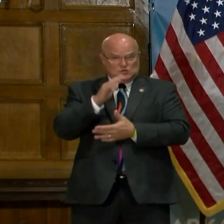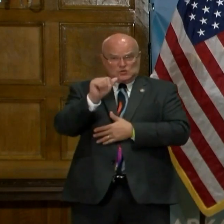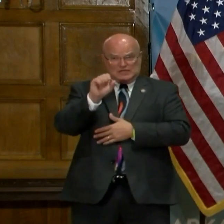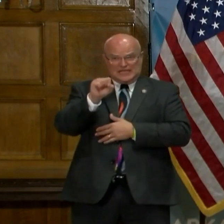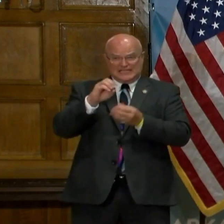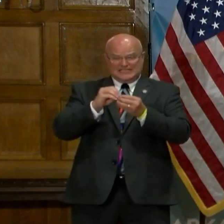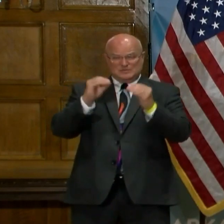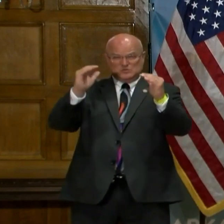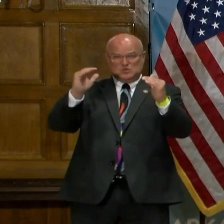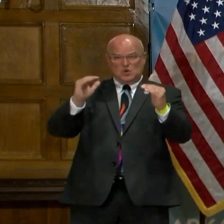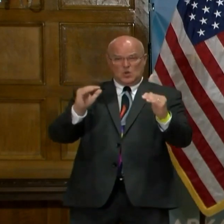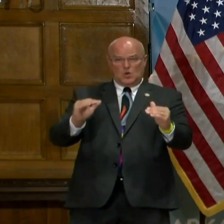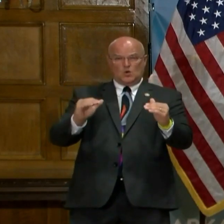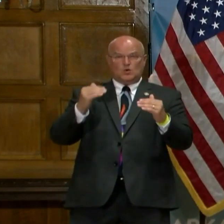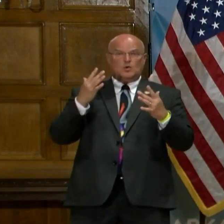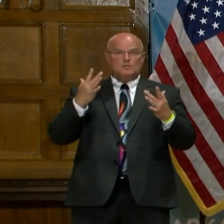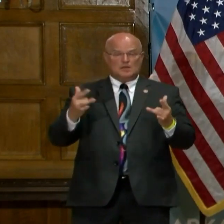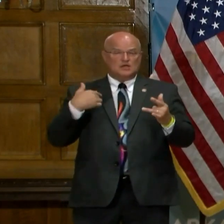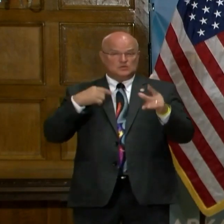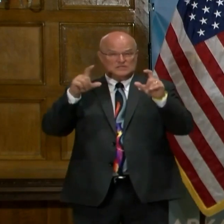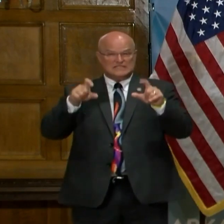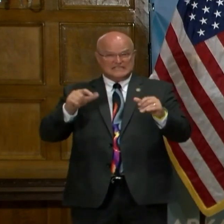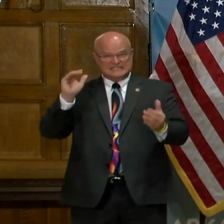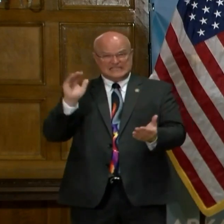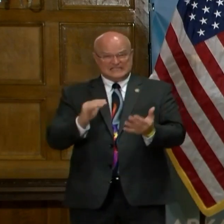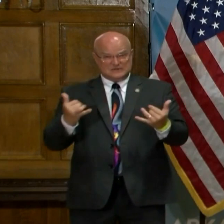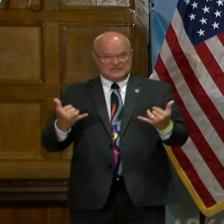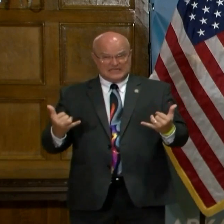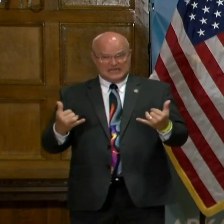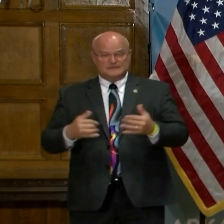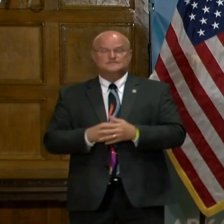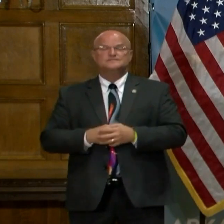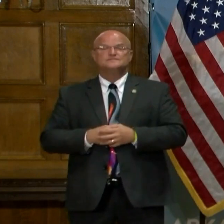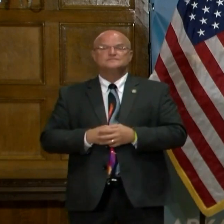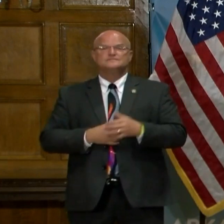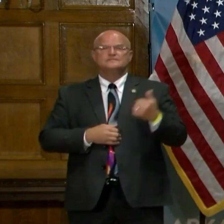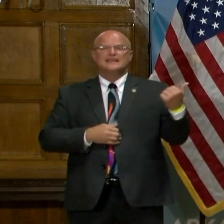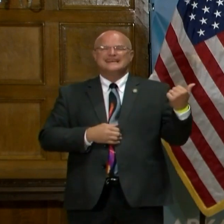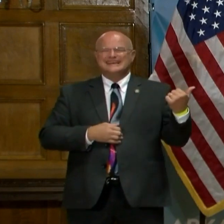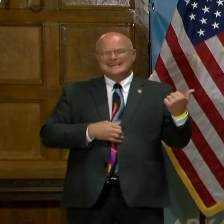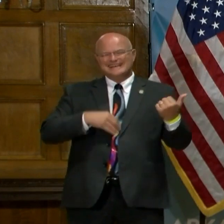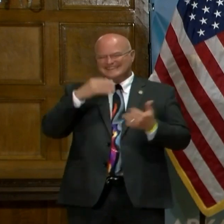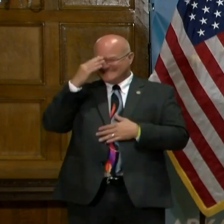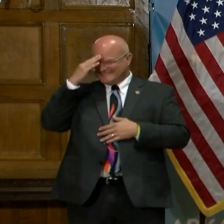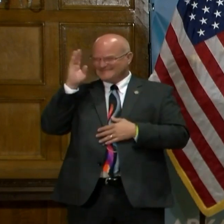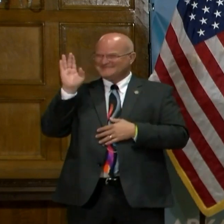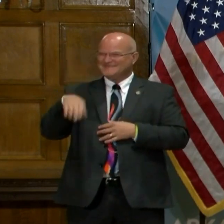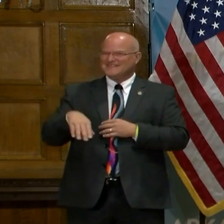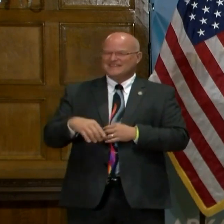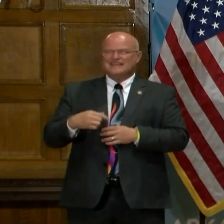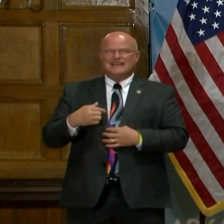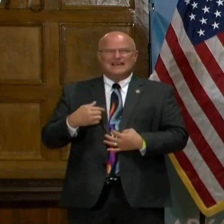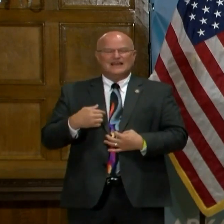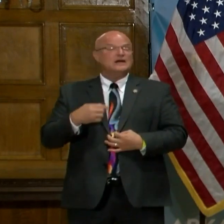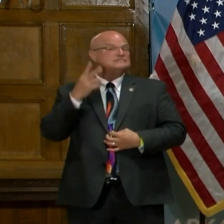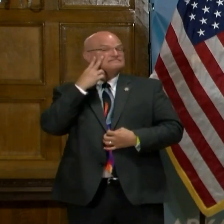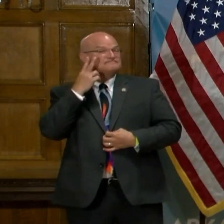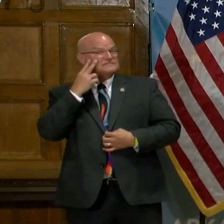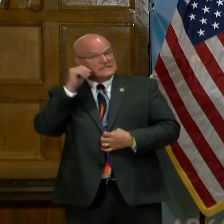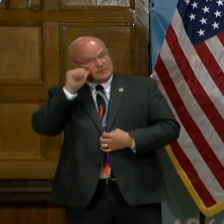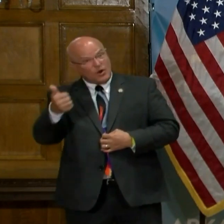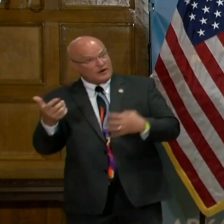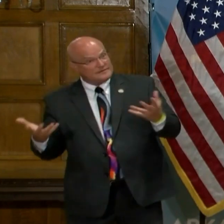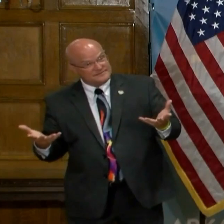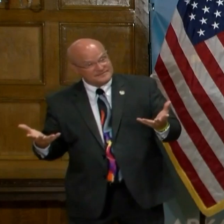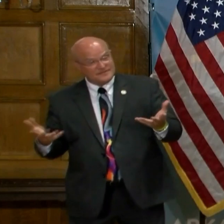numbers are lower now because we are testing less? You know, I mean, we'll see